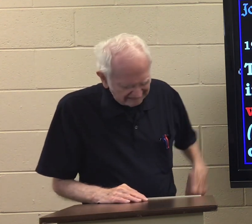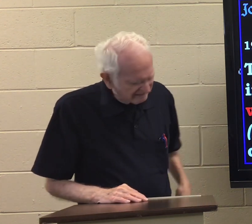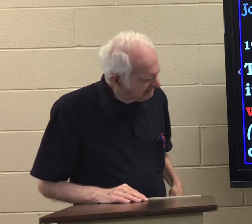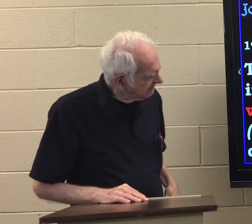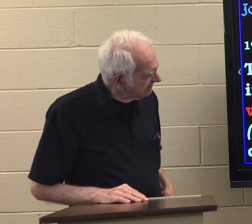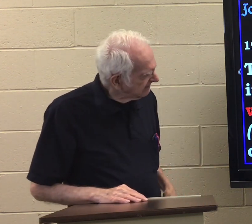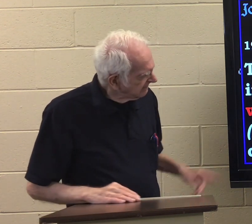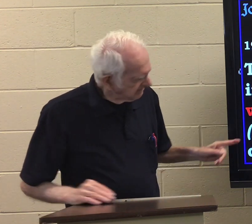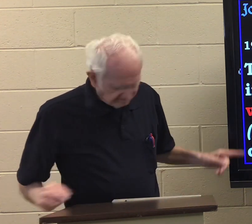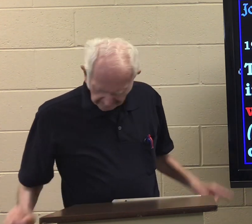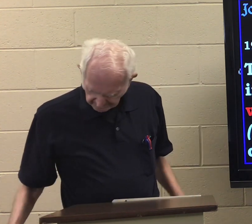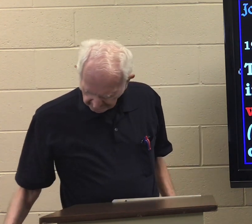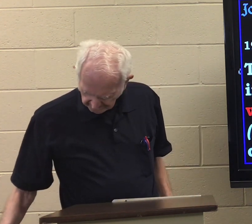They felt it was too bright.